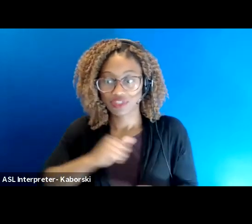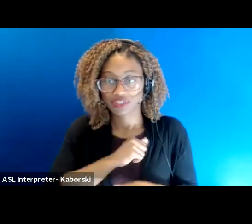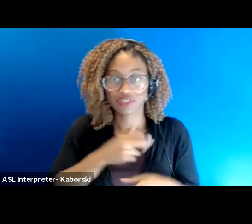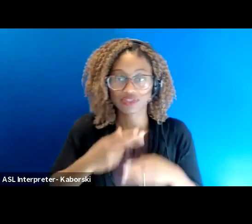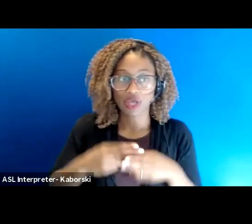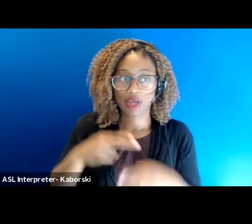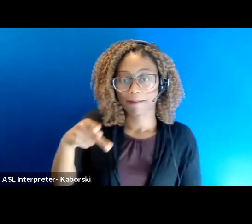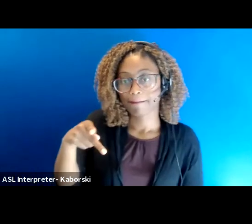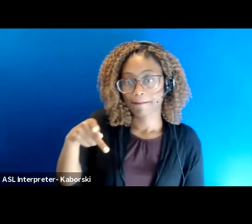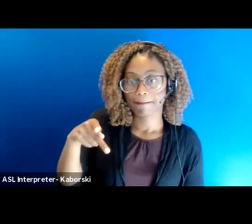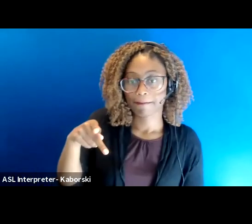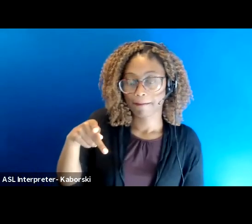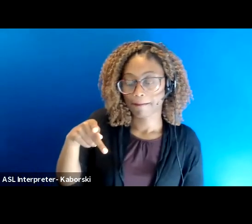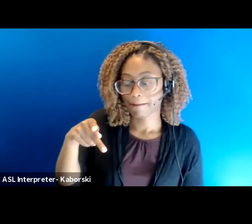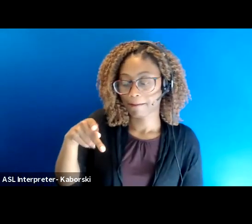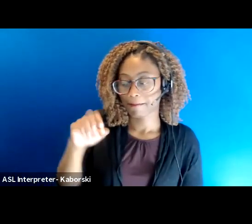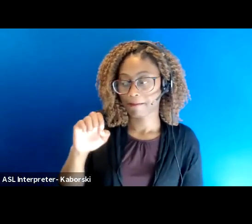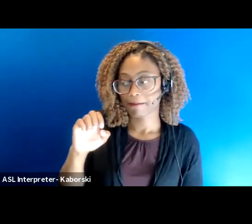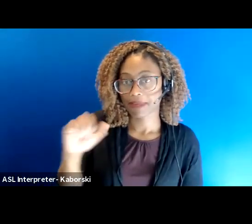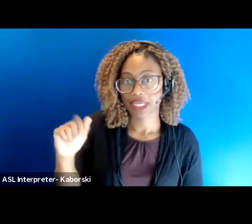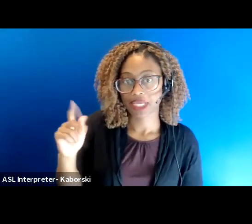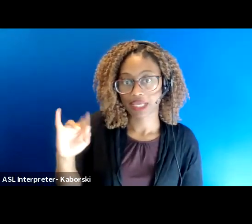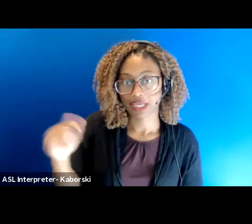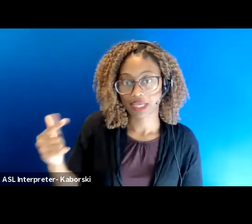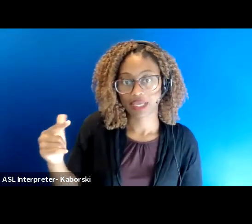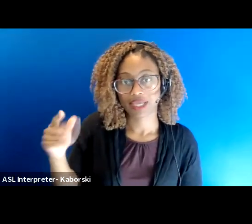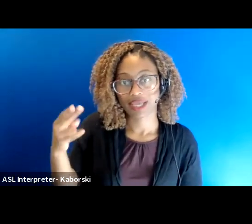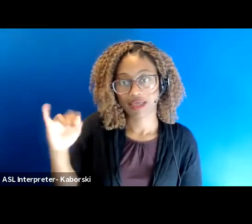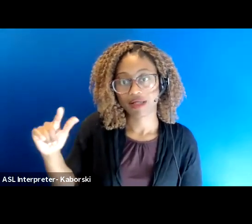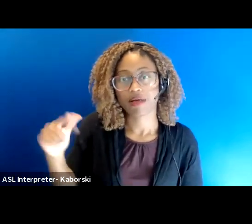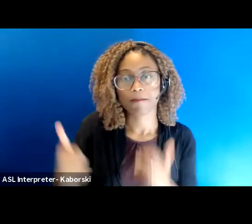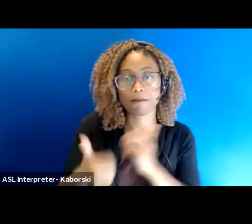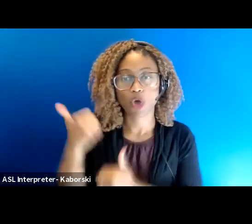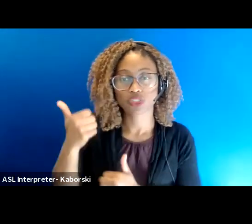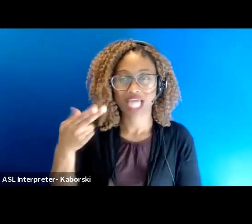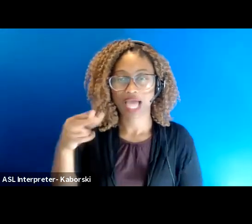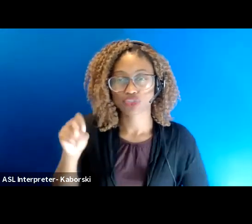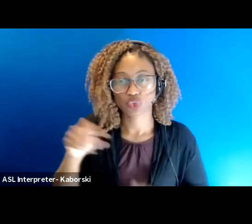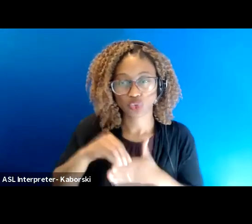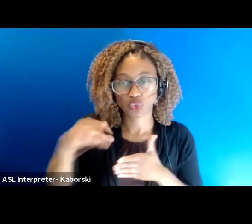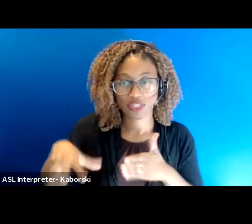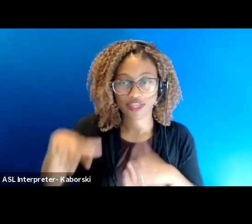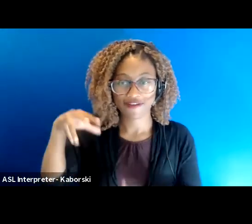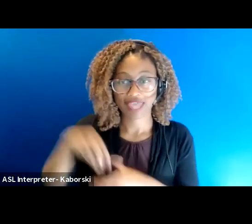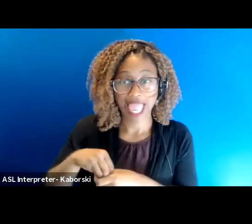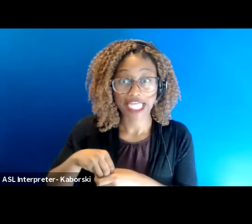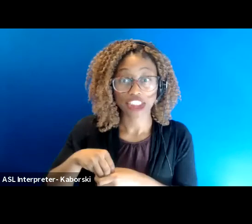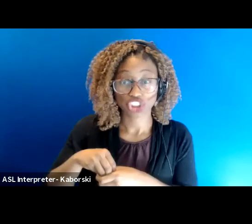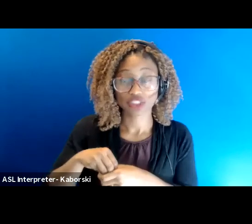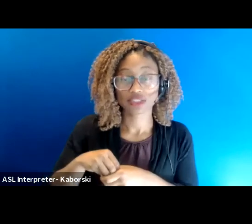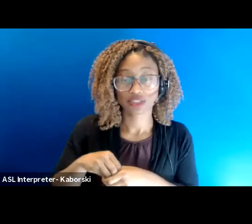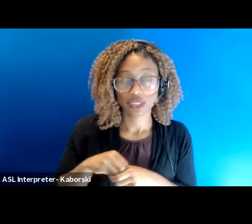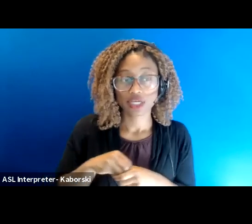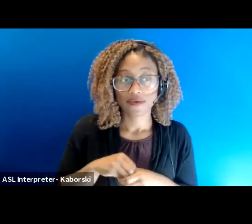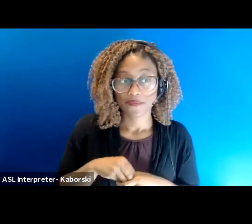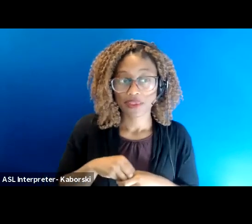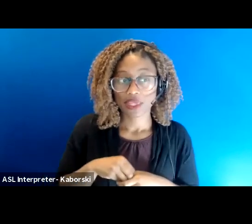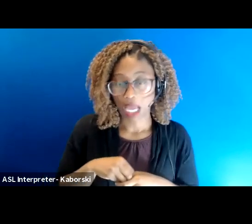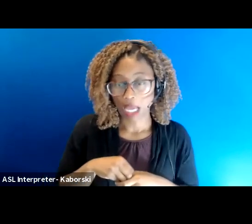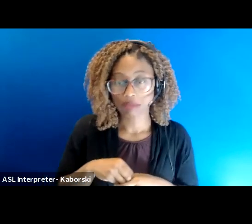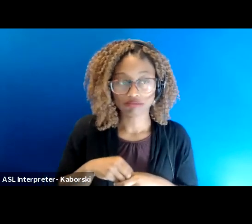Hill, mostly high school students that are engaged in a number